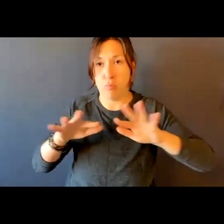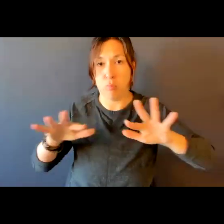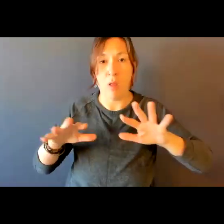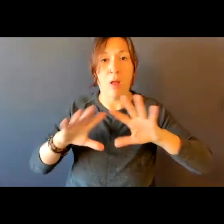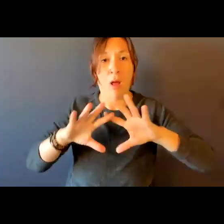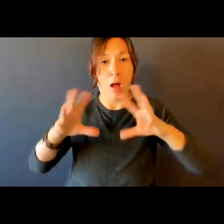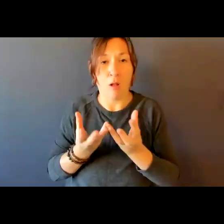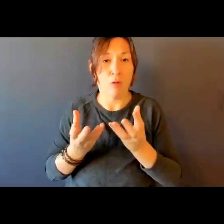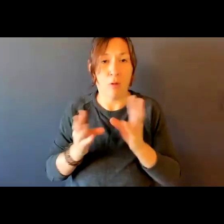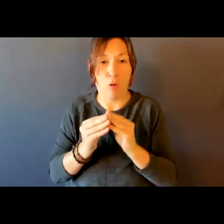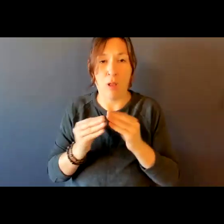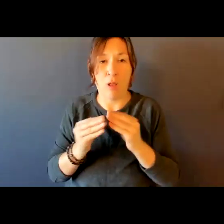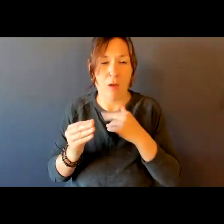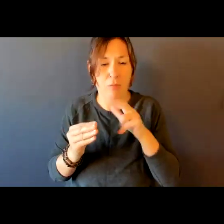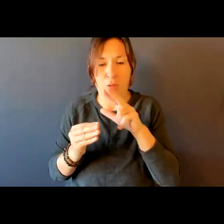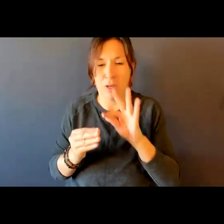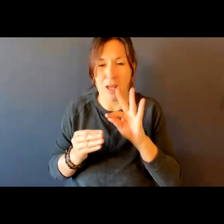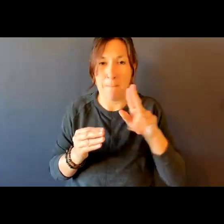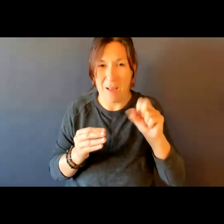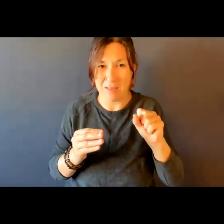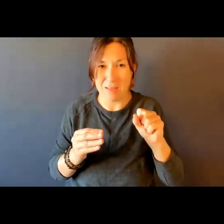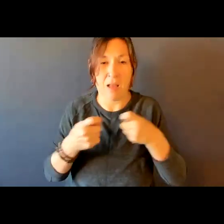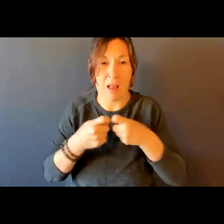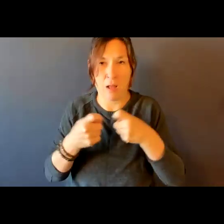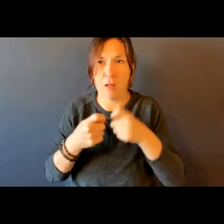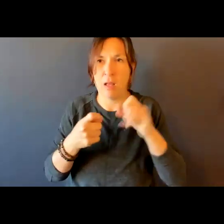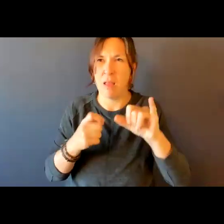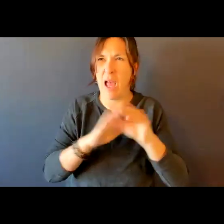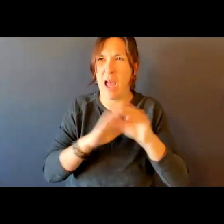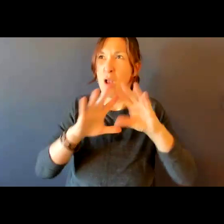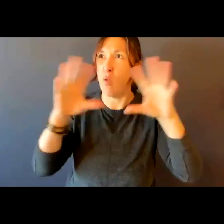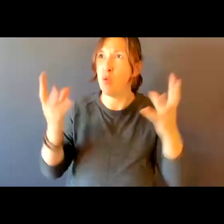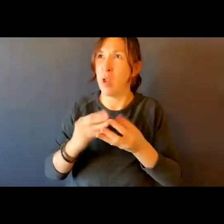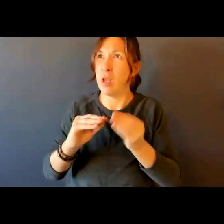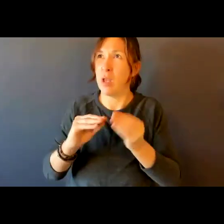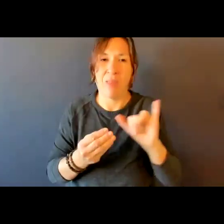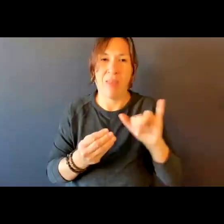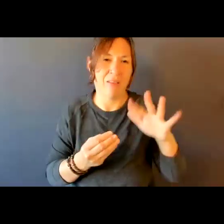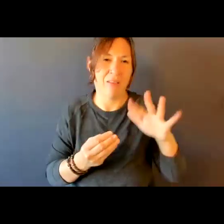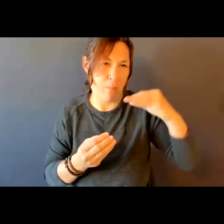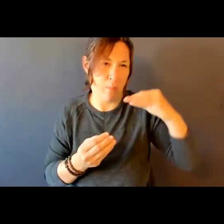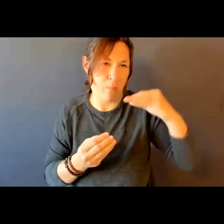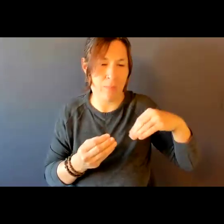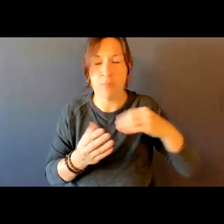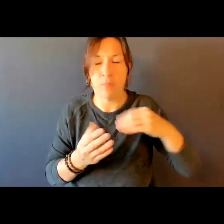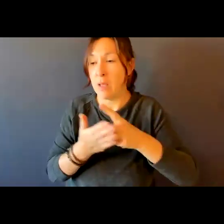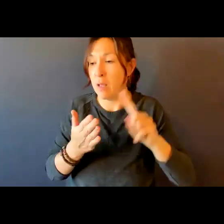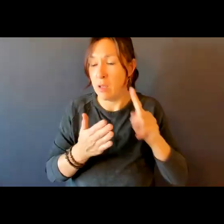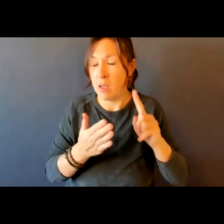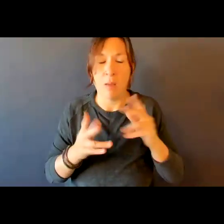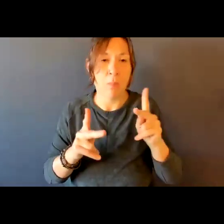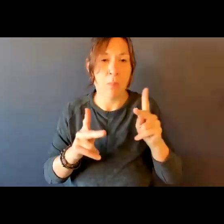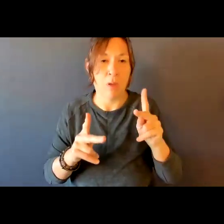buses, or 5% of our total bus fleet. Last week, representatives from the Environmental